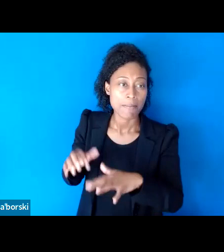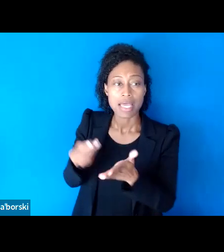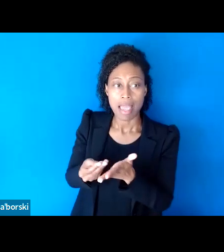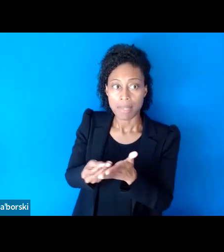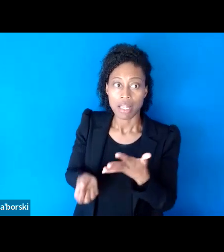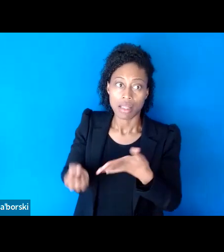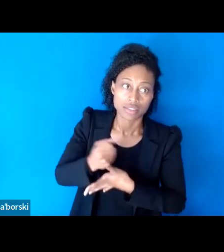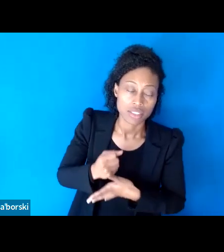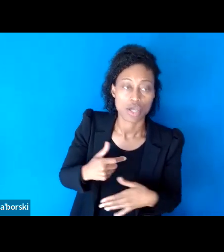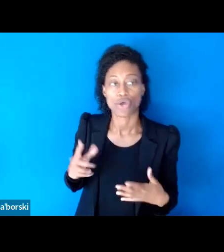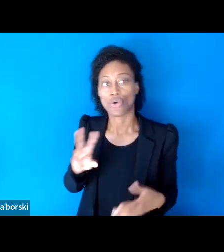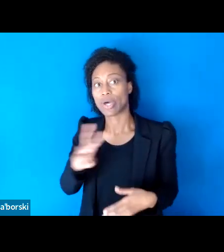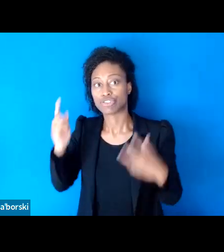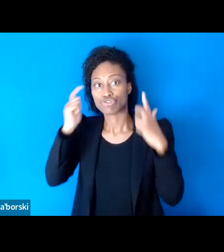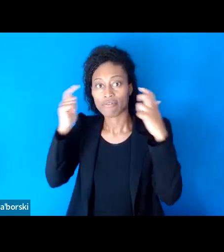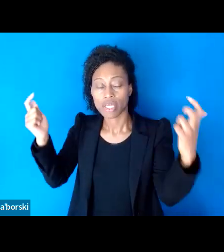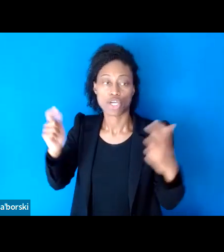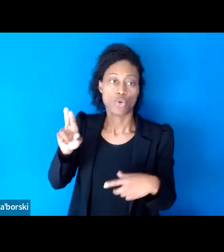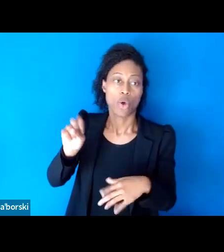imperialism. The